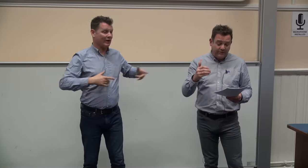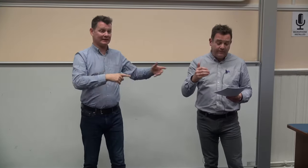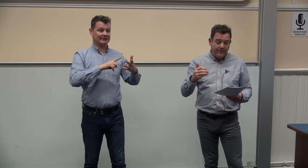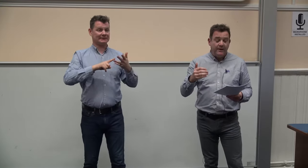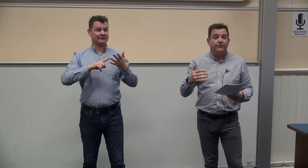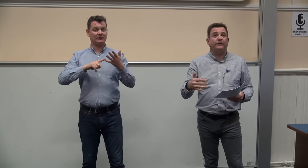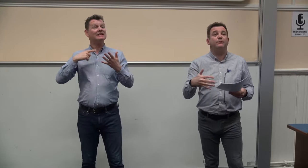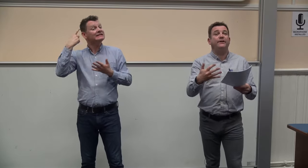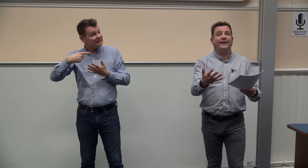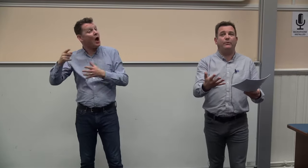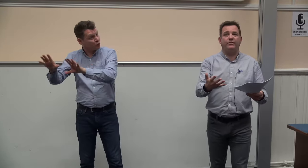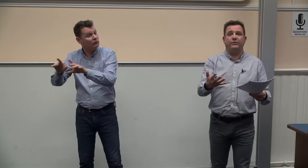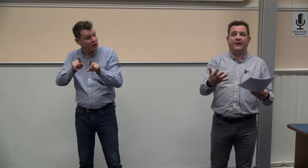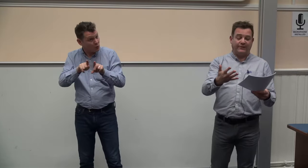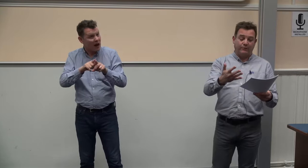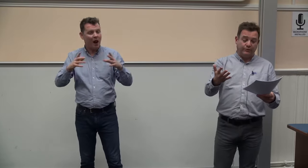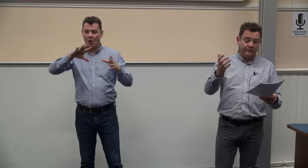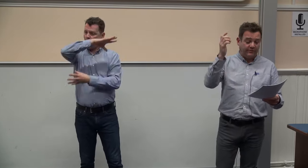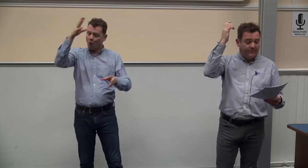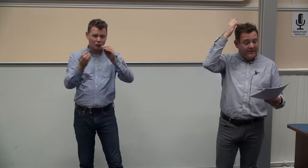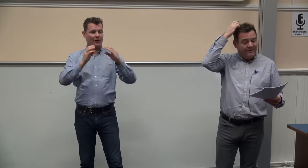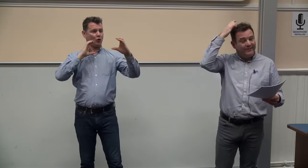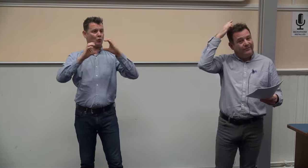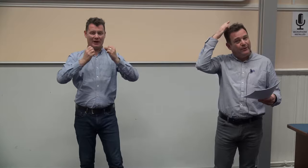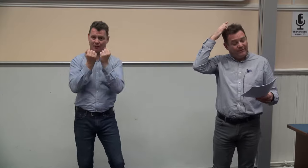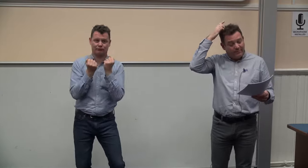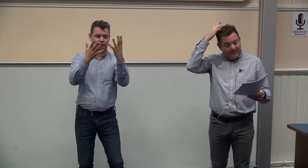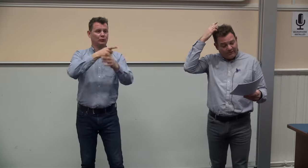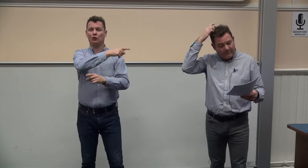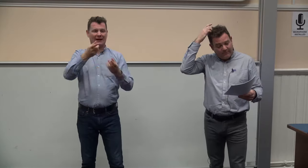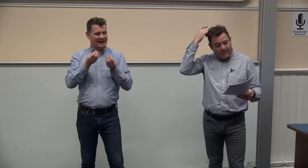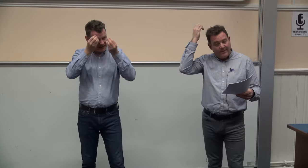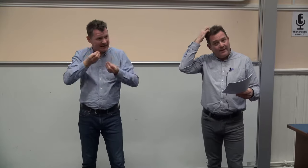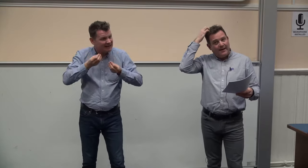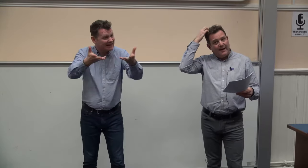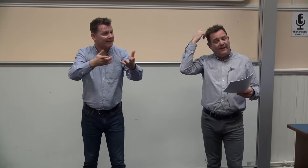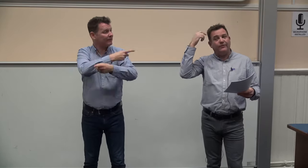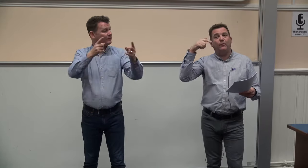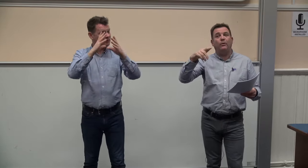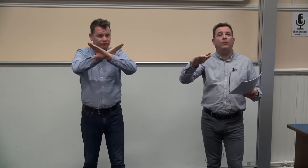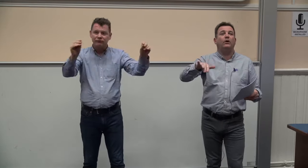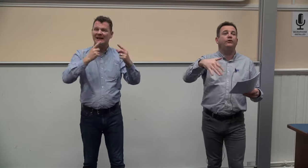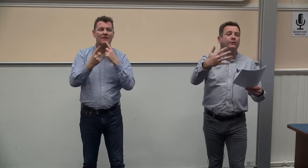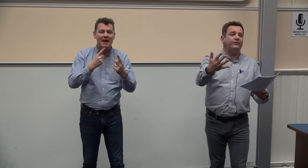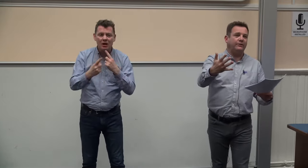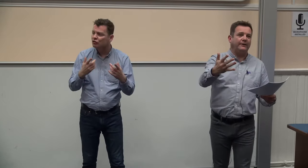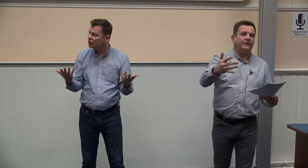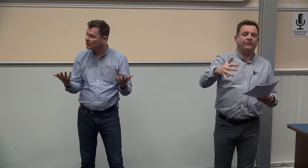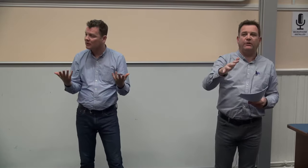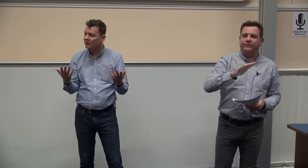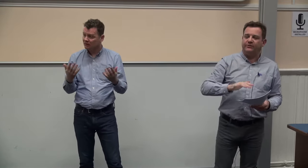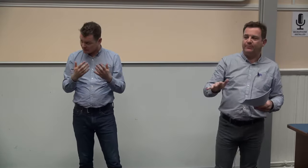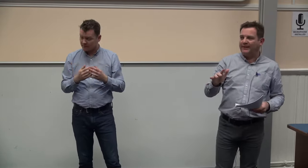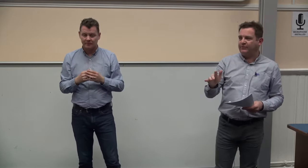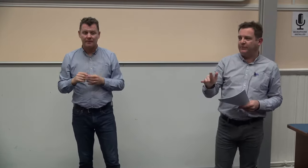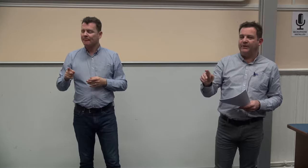sound to communicate with you as our audience, to give you information. And what you are doing, and there's a